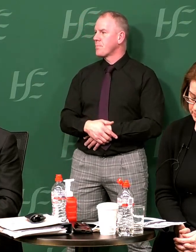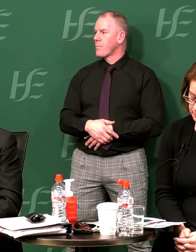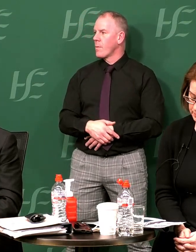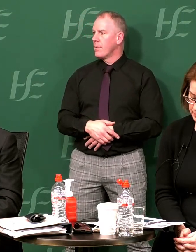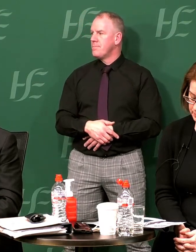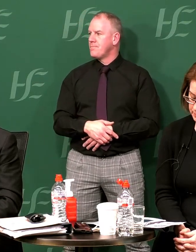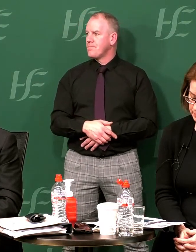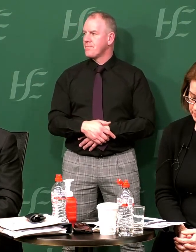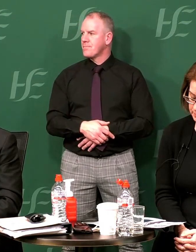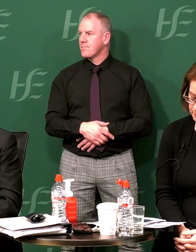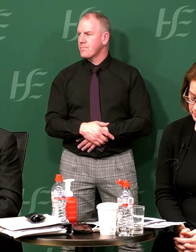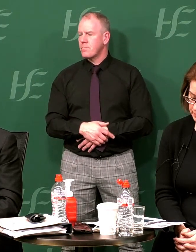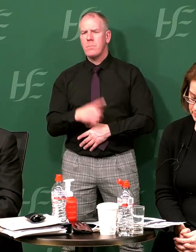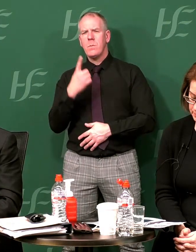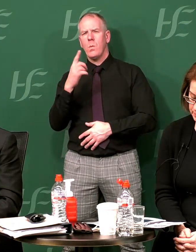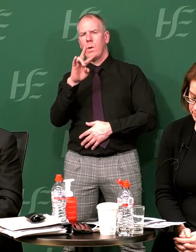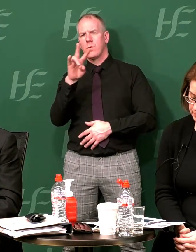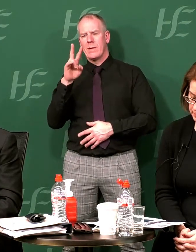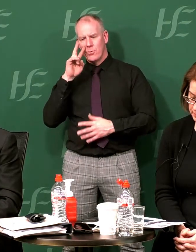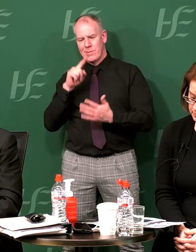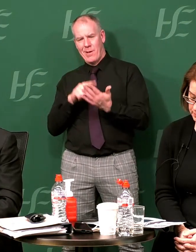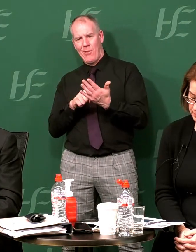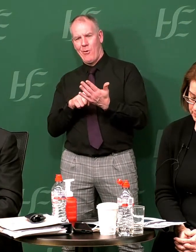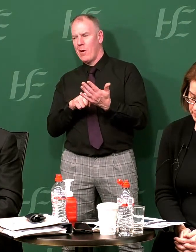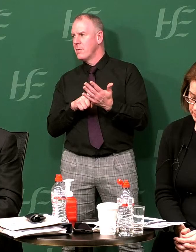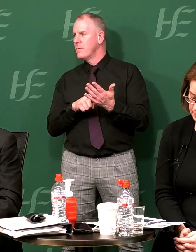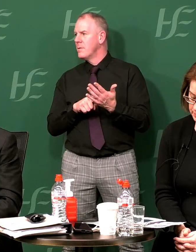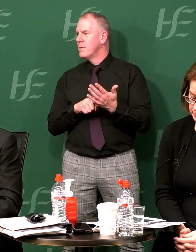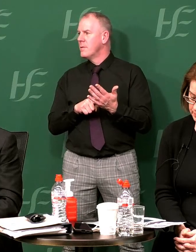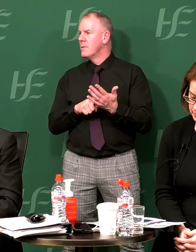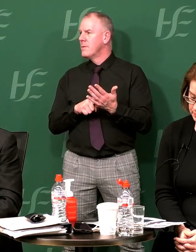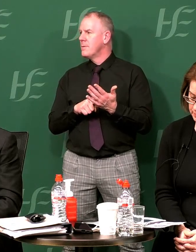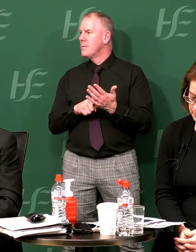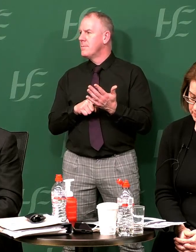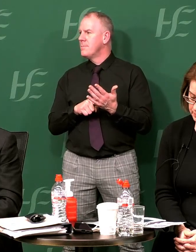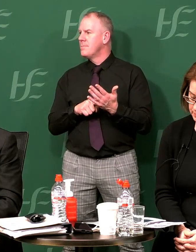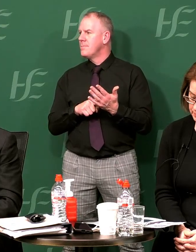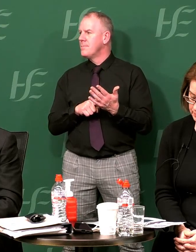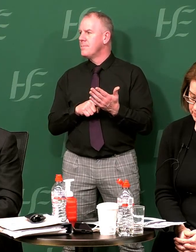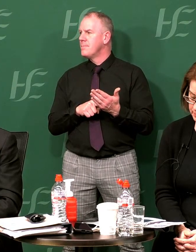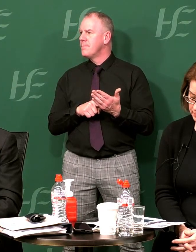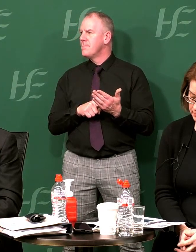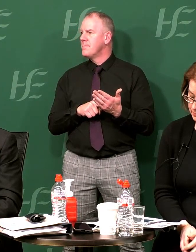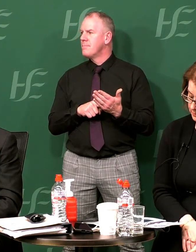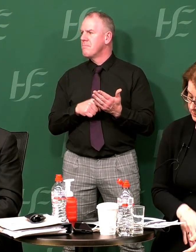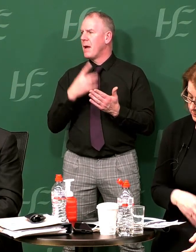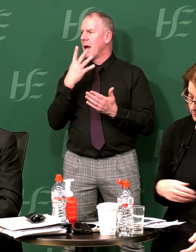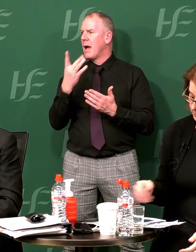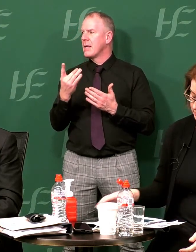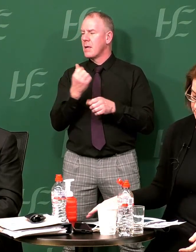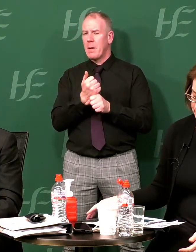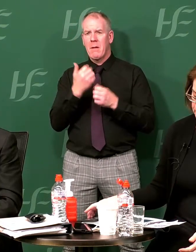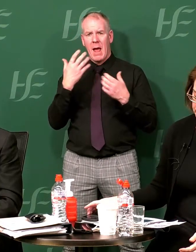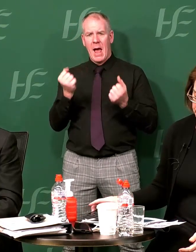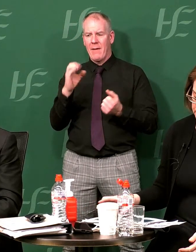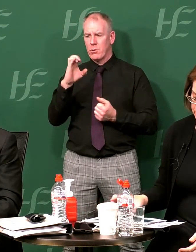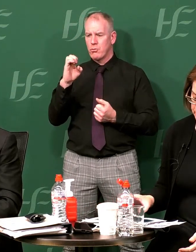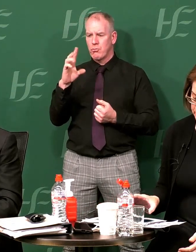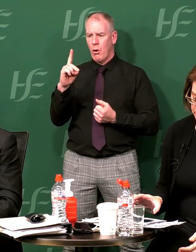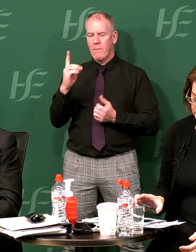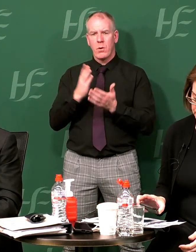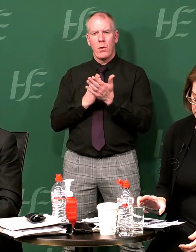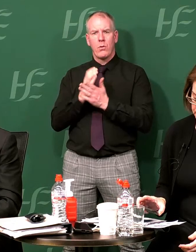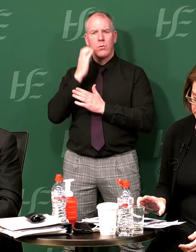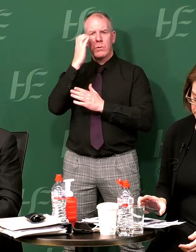I suppose to just bring you one question that I see coming up a couple of times today in the inbox, just people asking if they had COVID over Christmas and